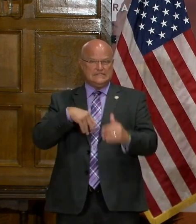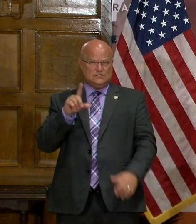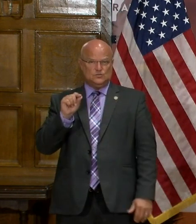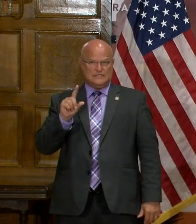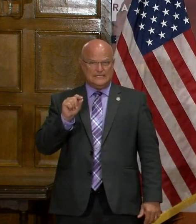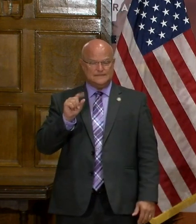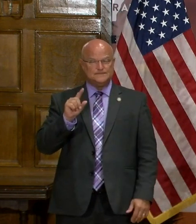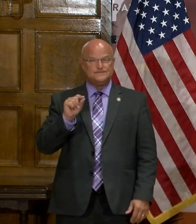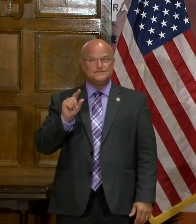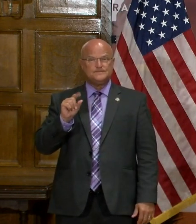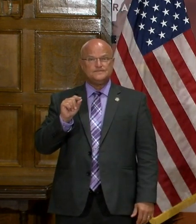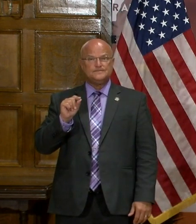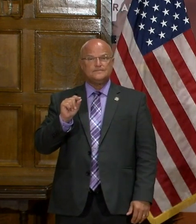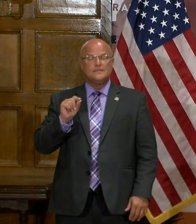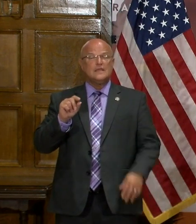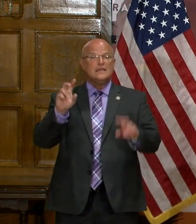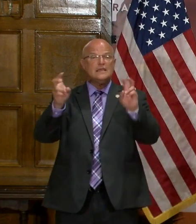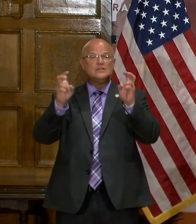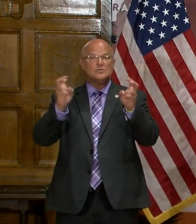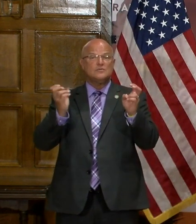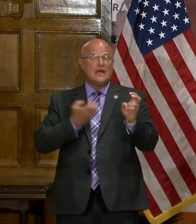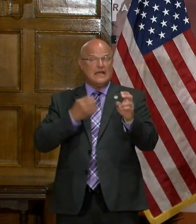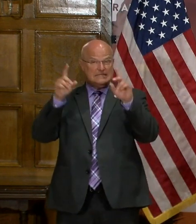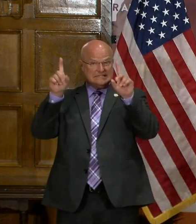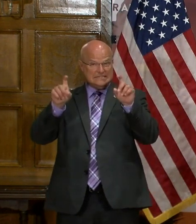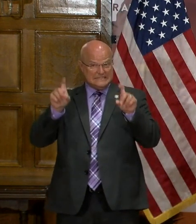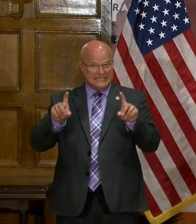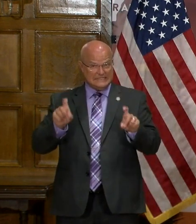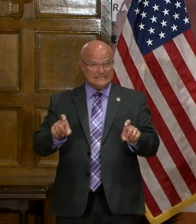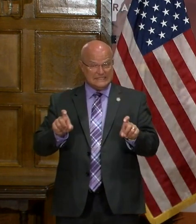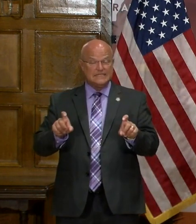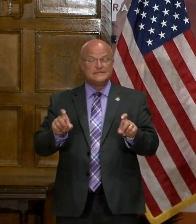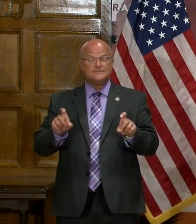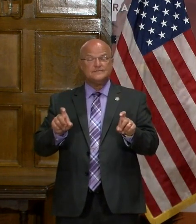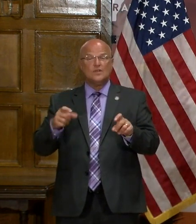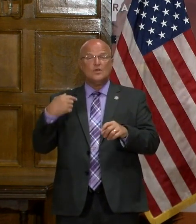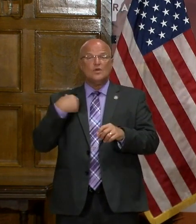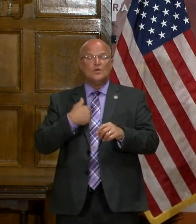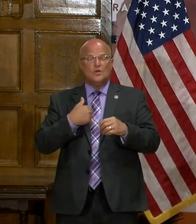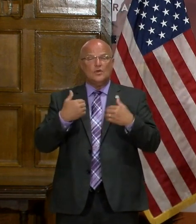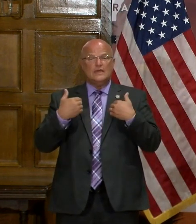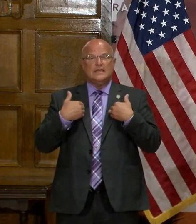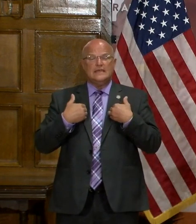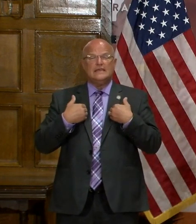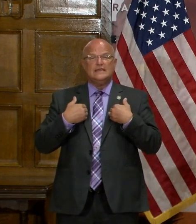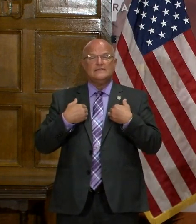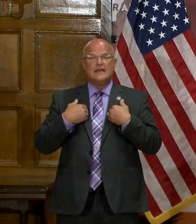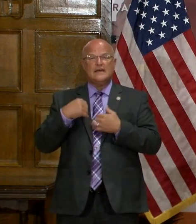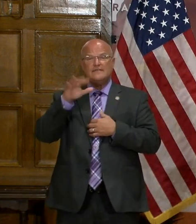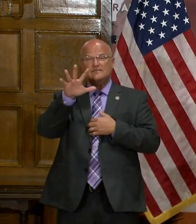20. In terms of our testing, we've had